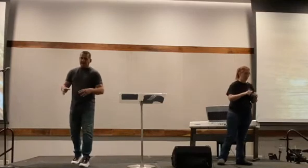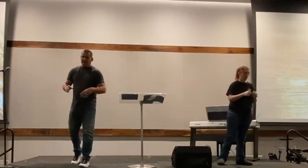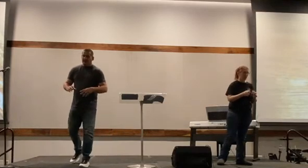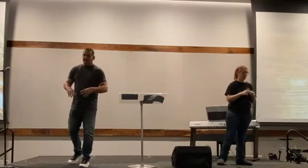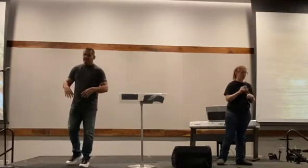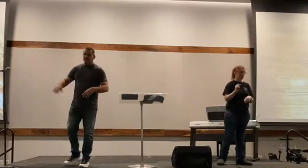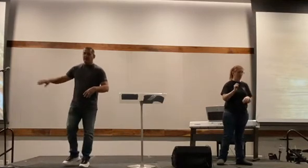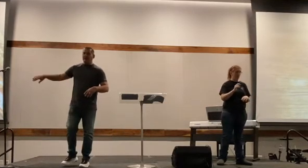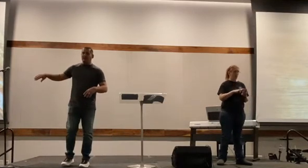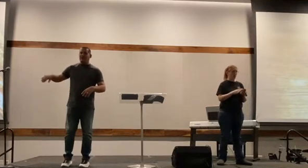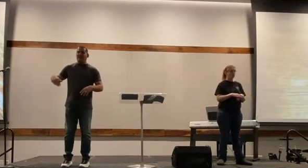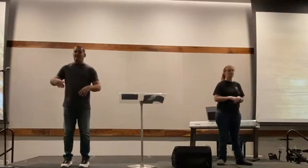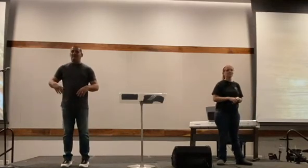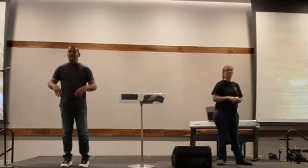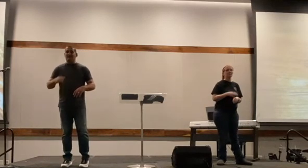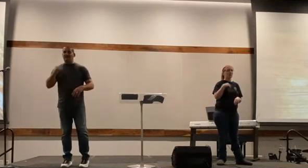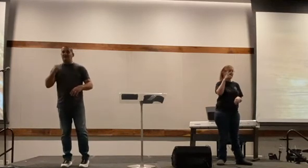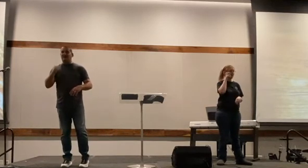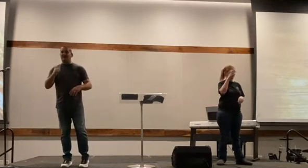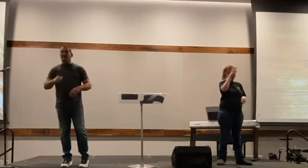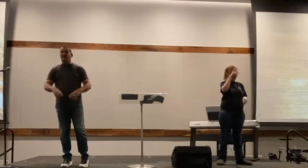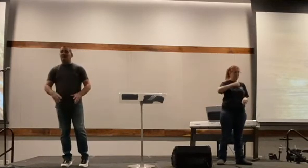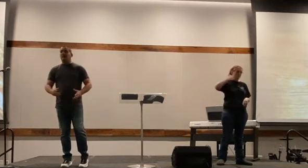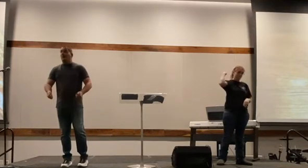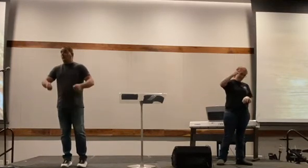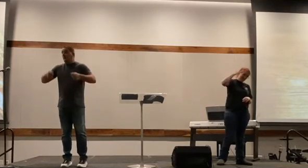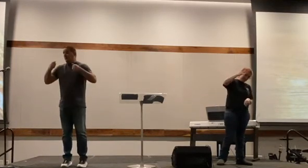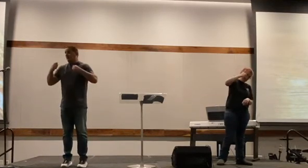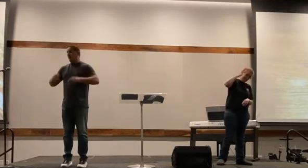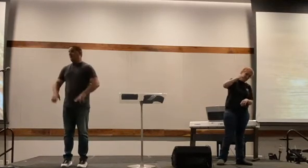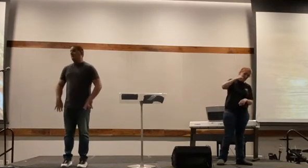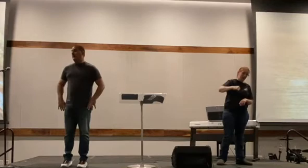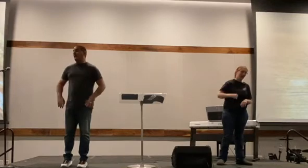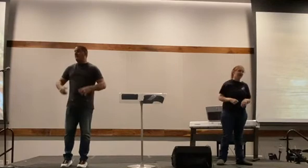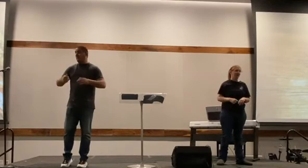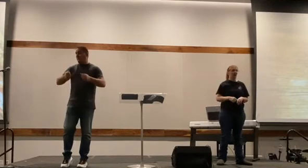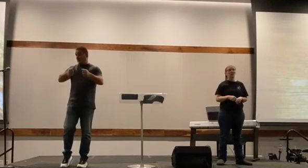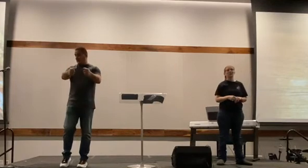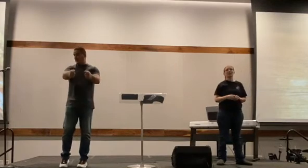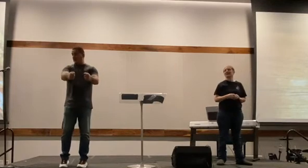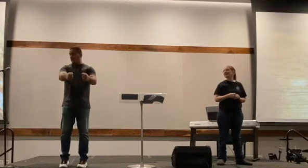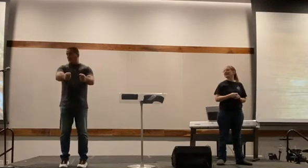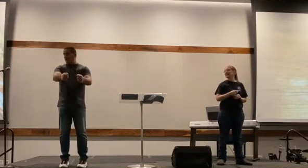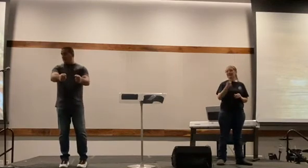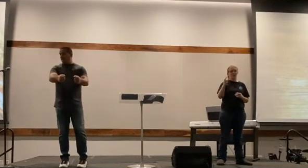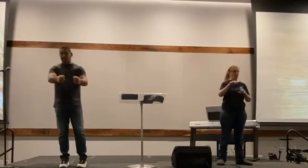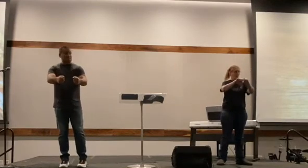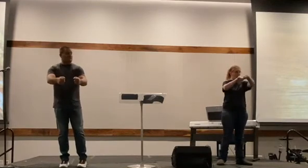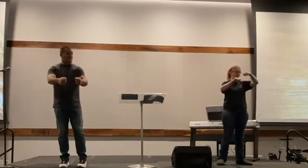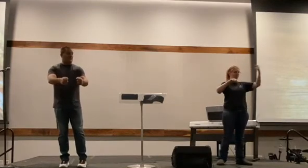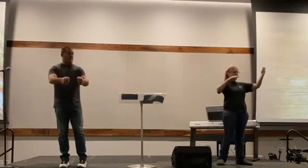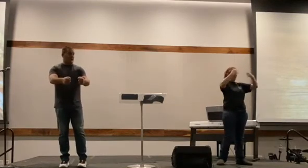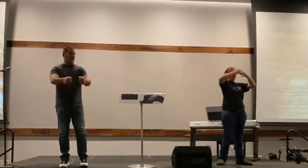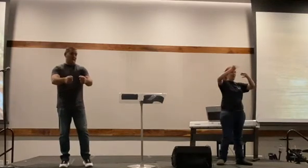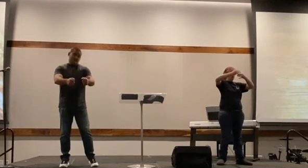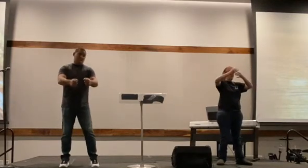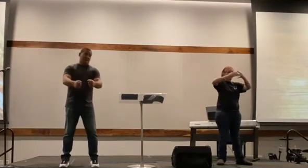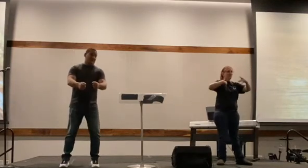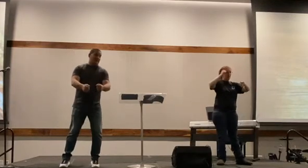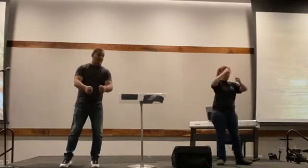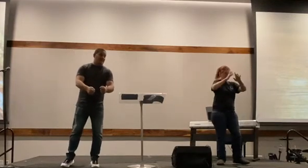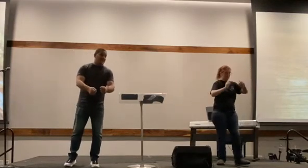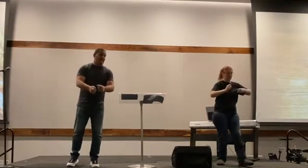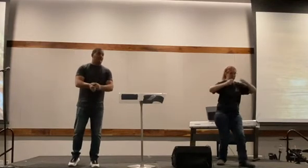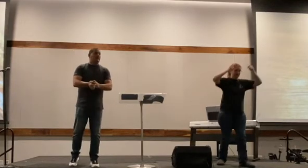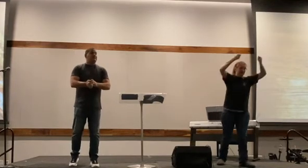ground level, and so we hear my dad come in and he's pounding on the door. We're opening the window, and I got my brother halfway out the window, right? Because we're